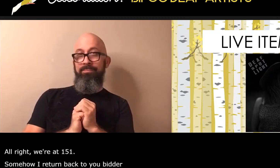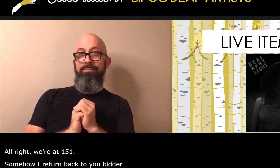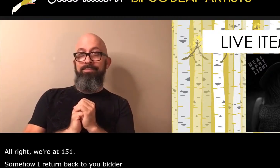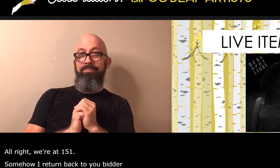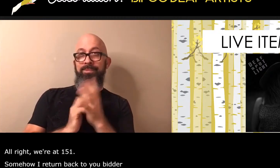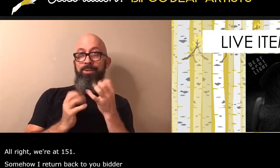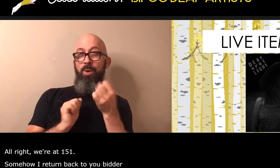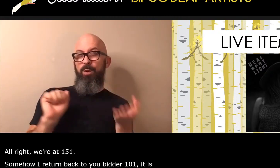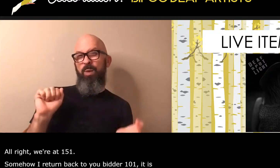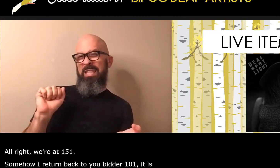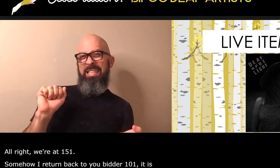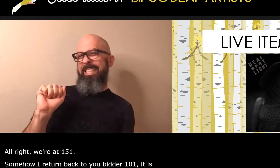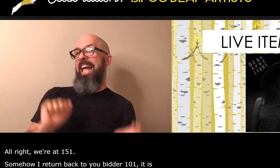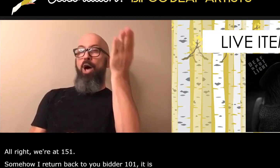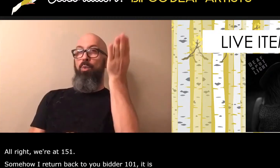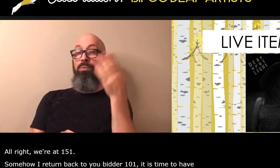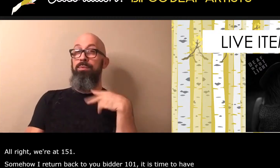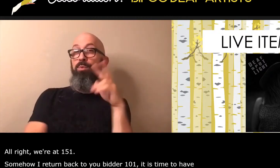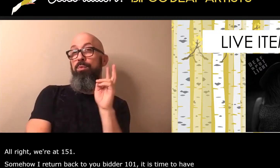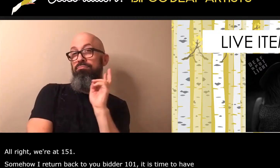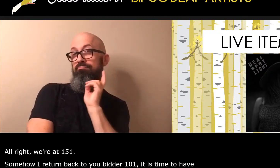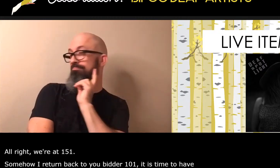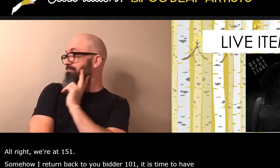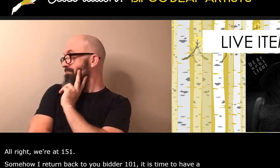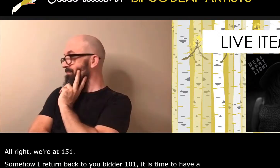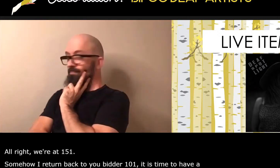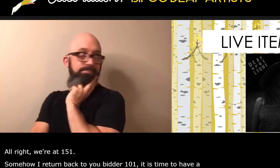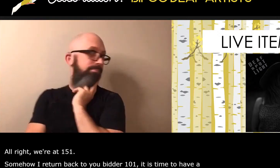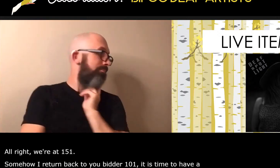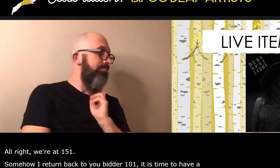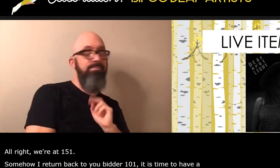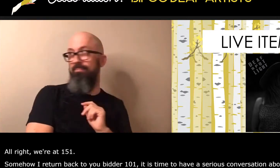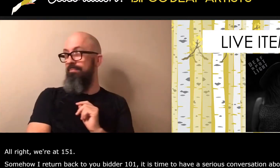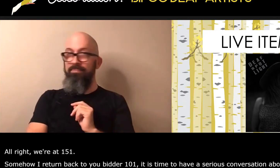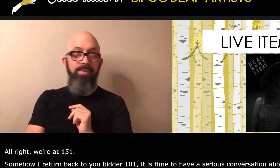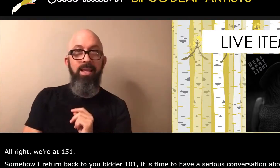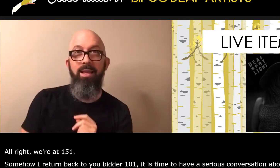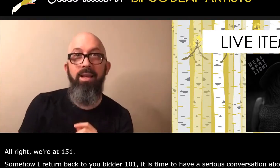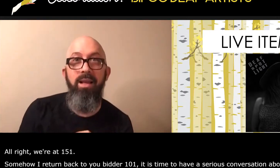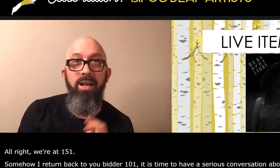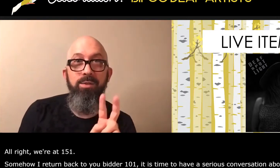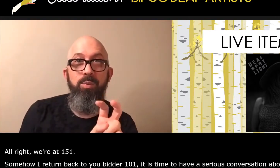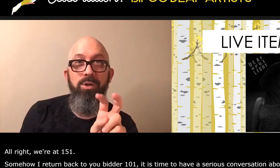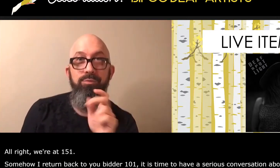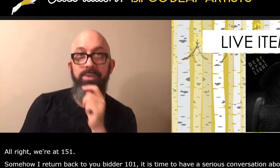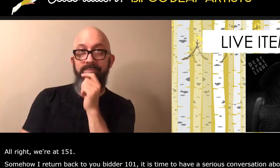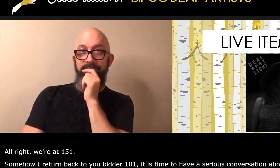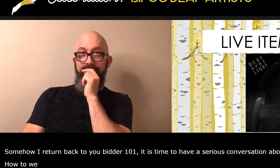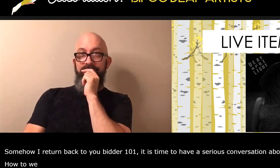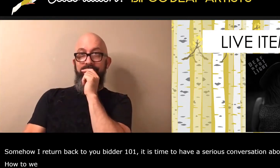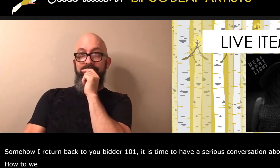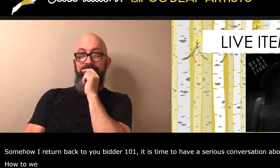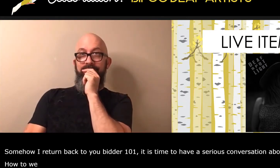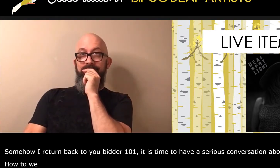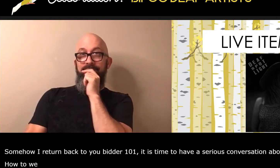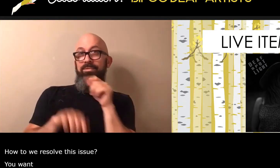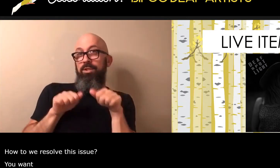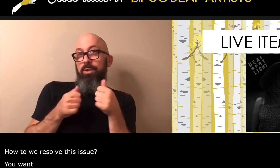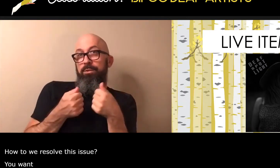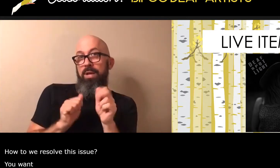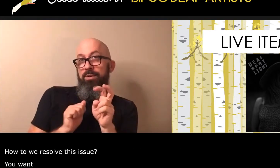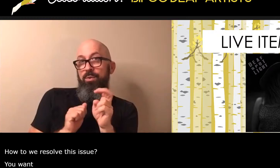we resolve this issue? Do you want to raise it, shall I say, to $200?